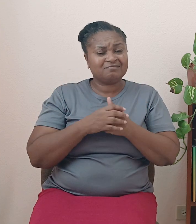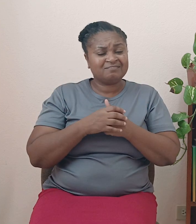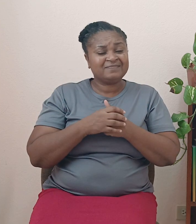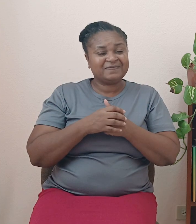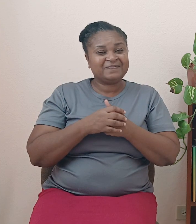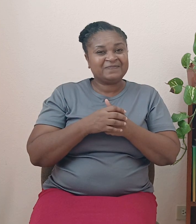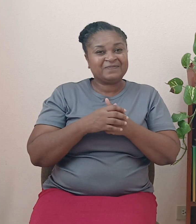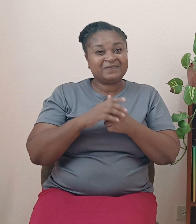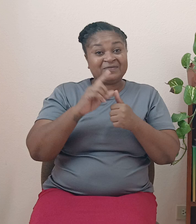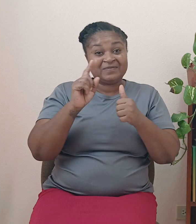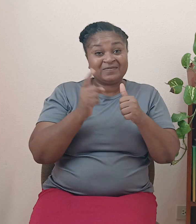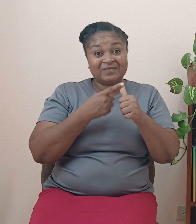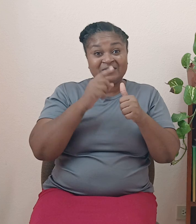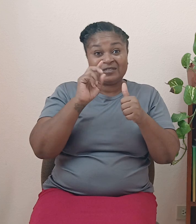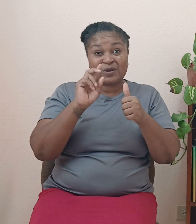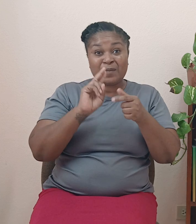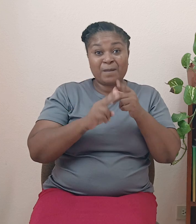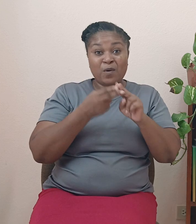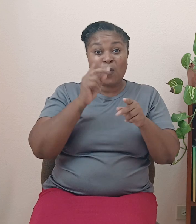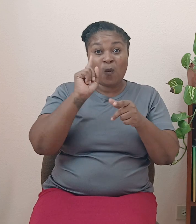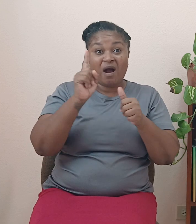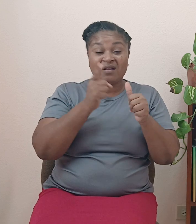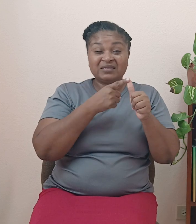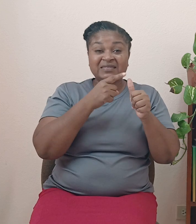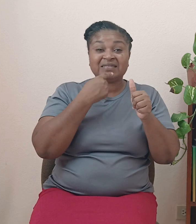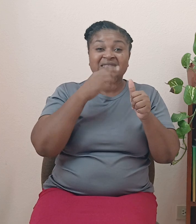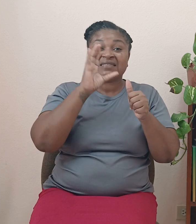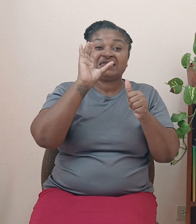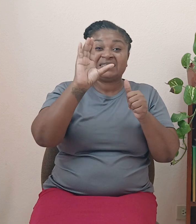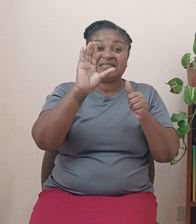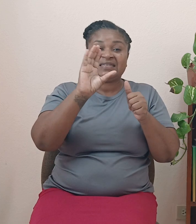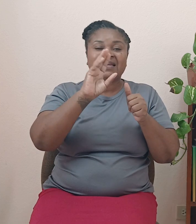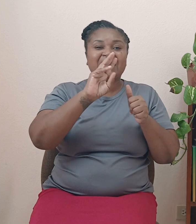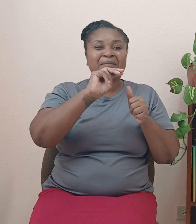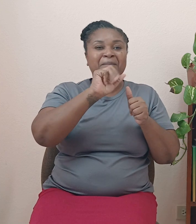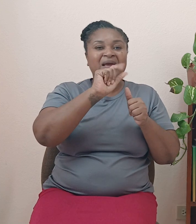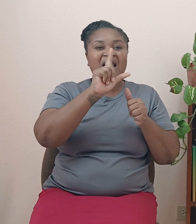For question 1, it is C, Mahlon.